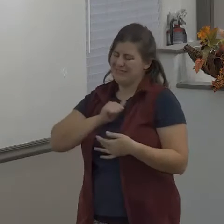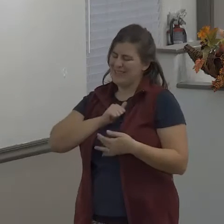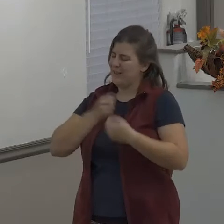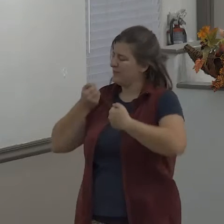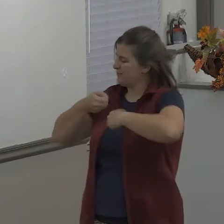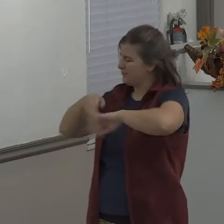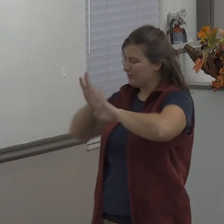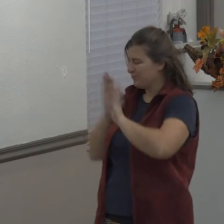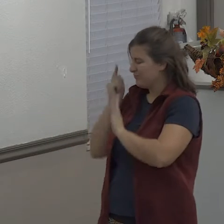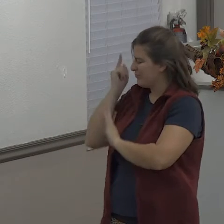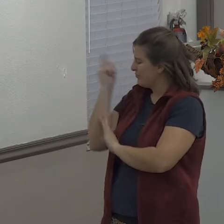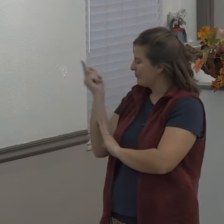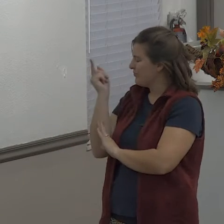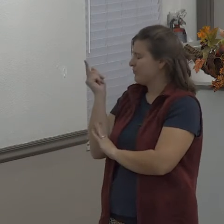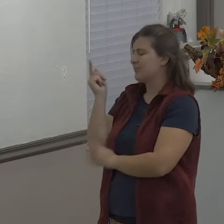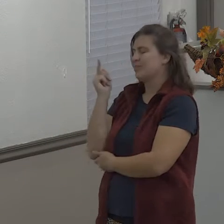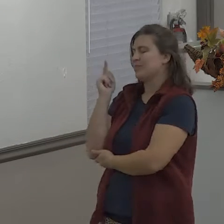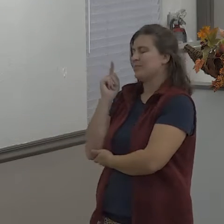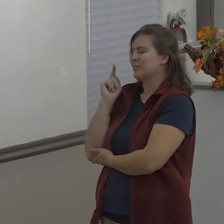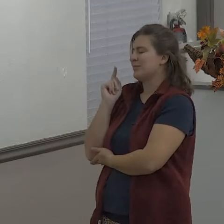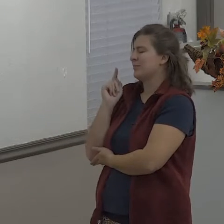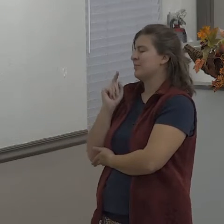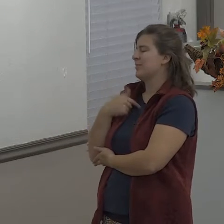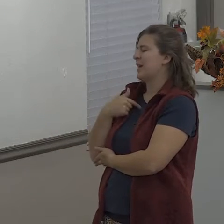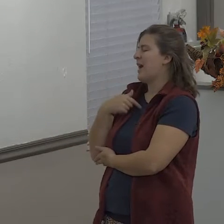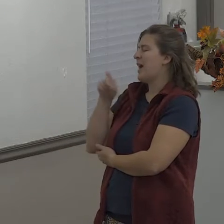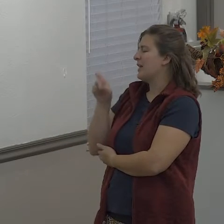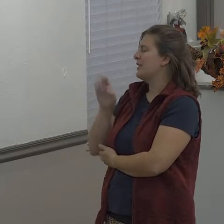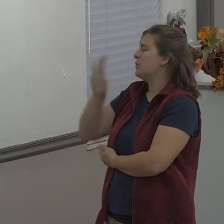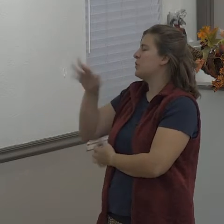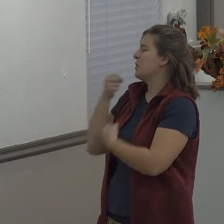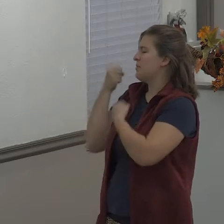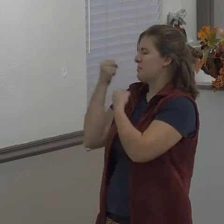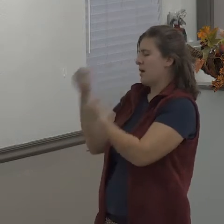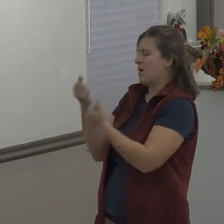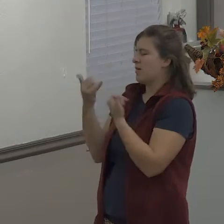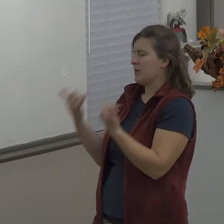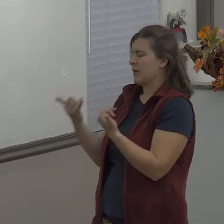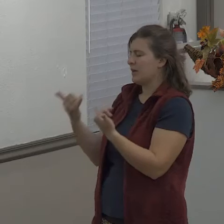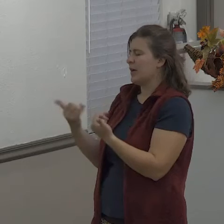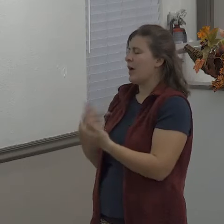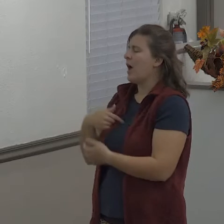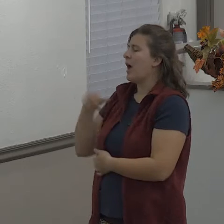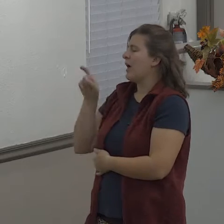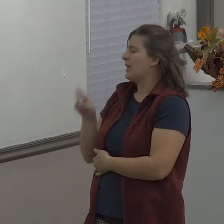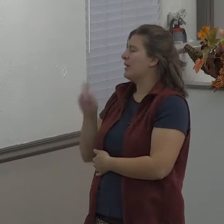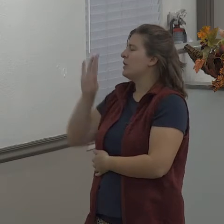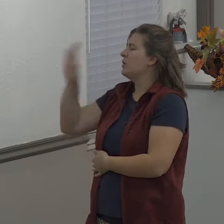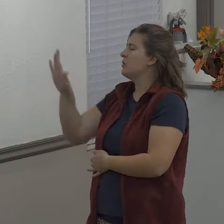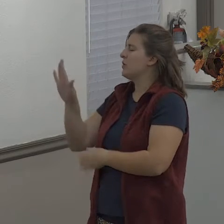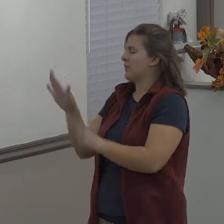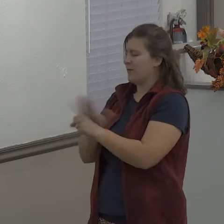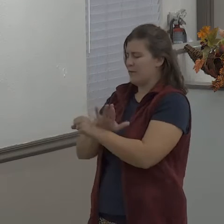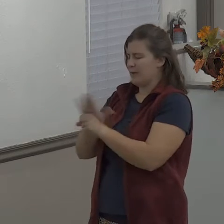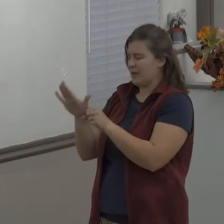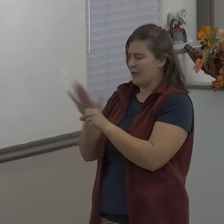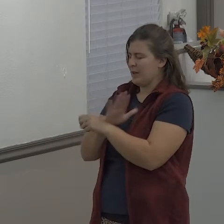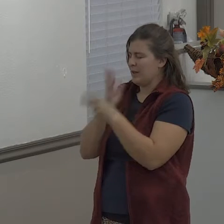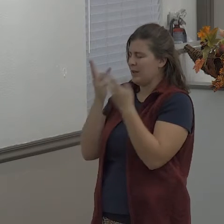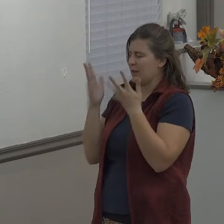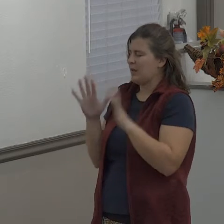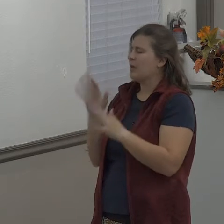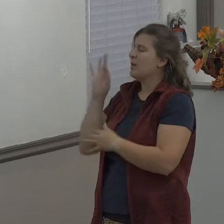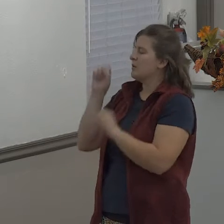I submit myself to thee. I need your power. I need your